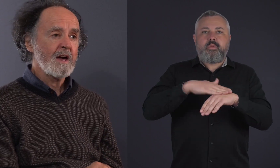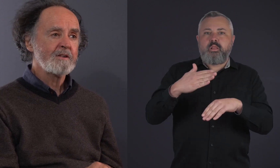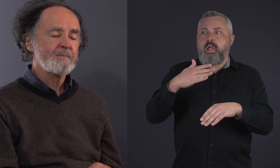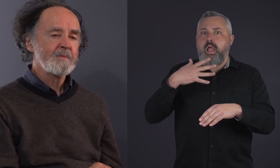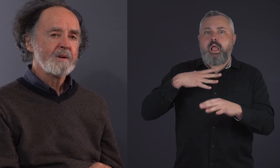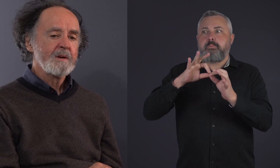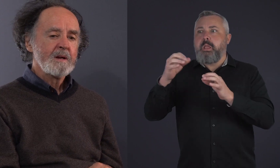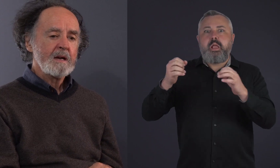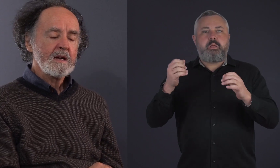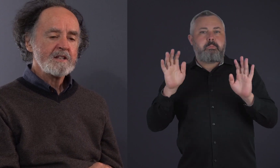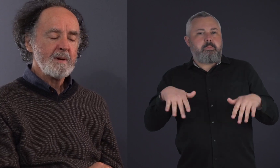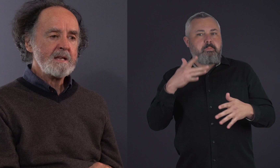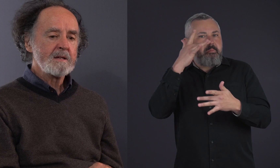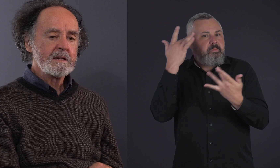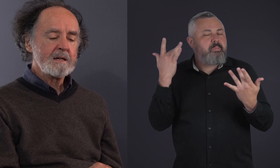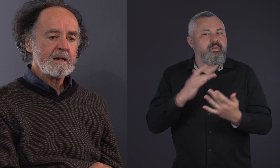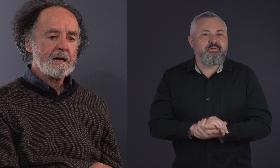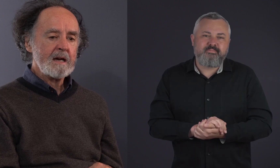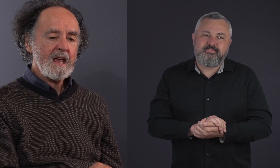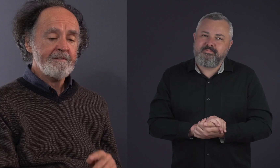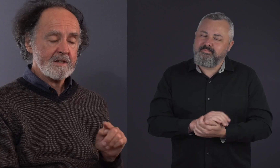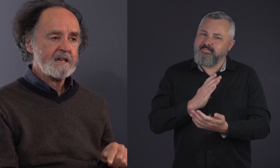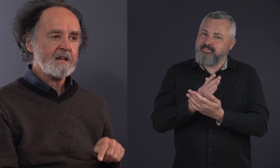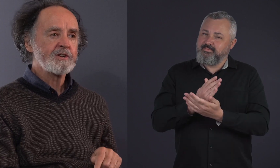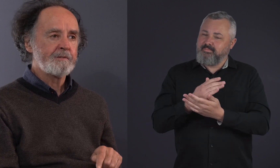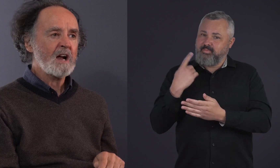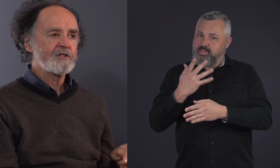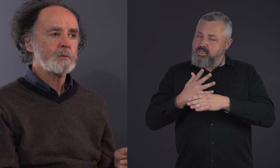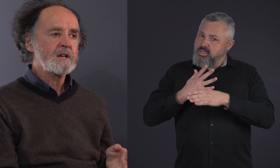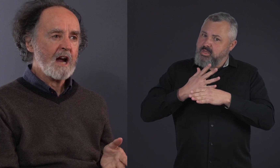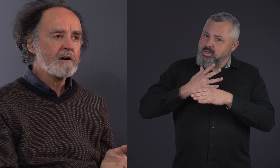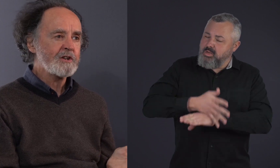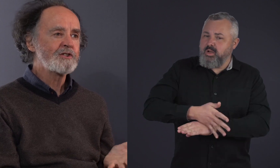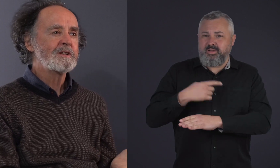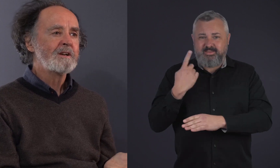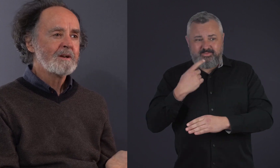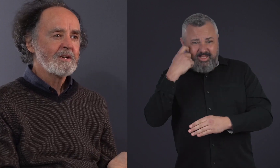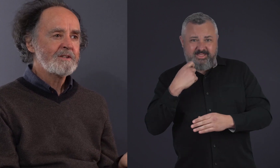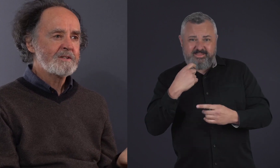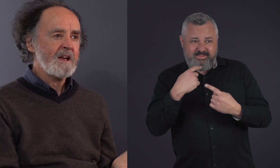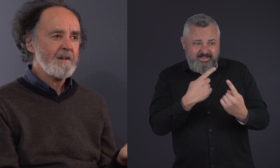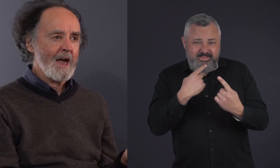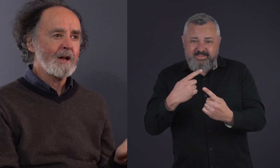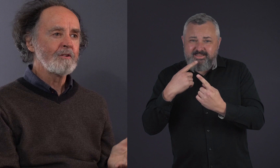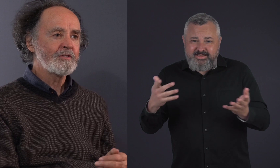And it's been an effort here for us to encourage deaf adults